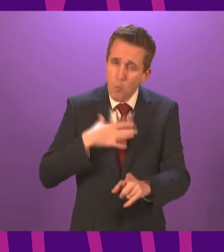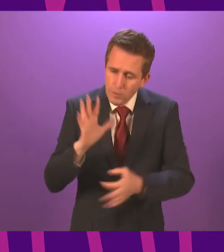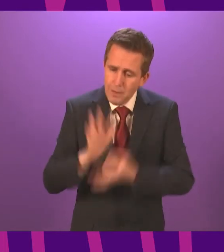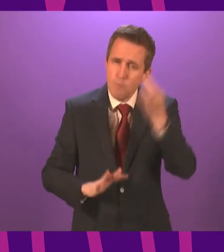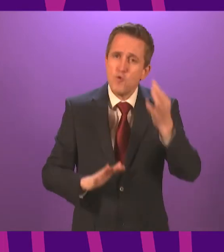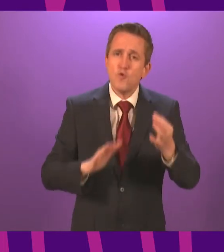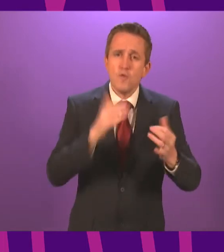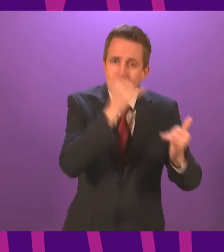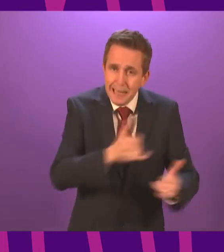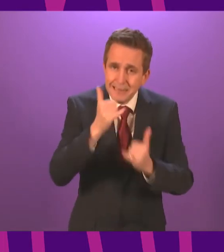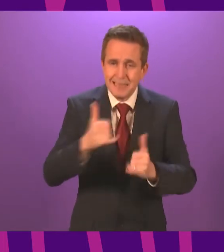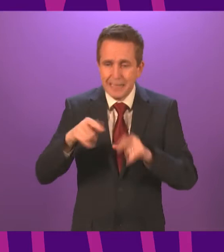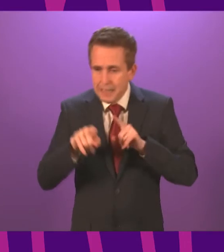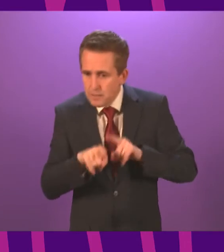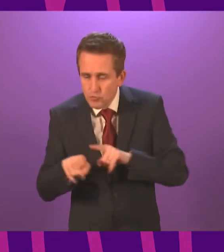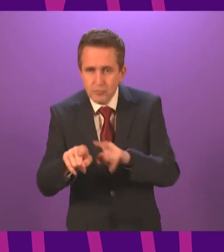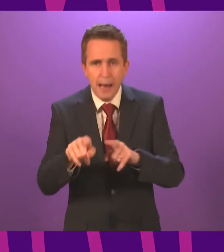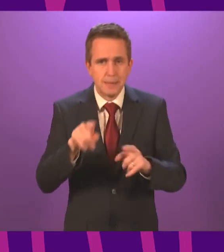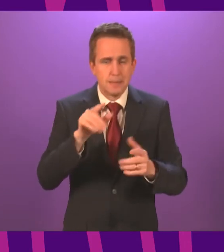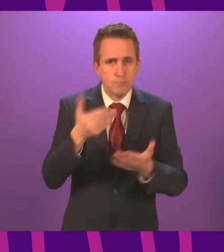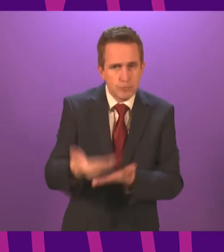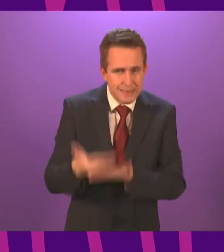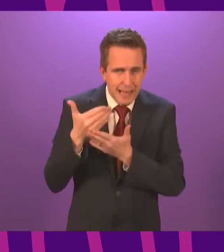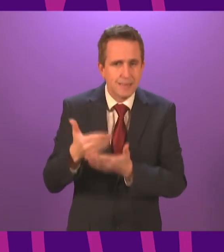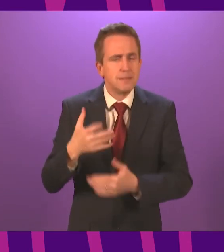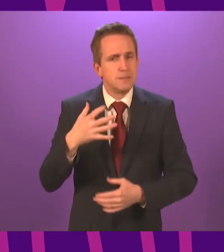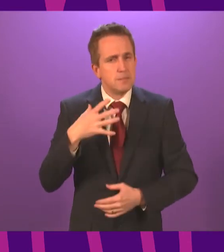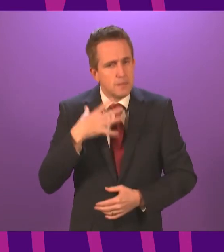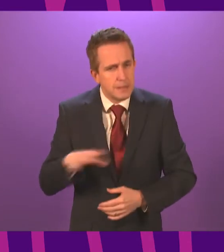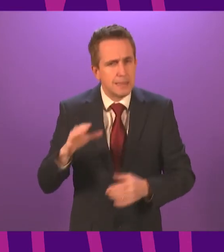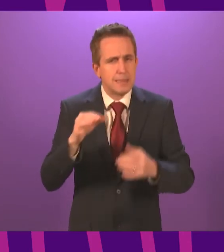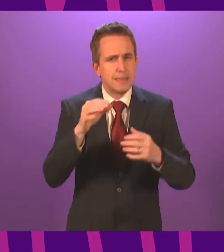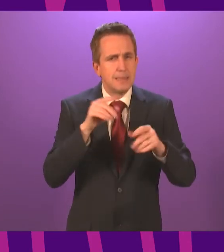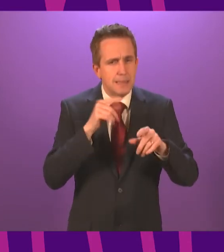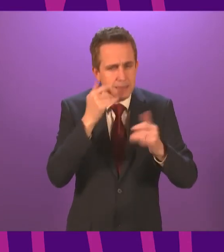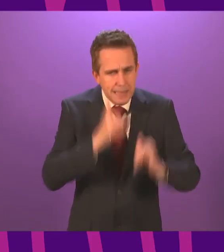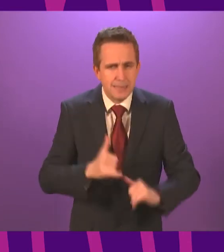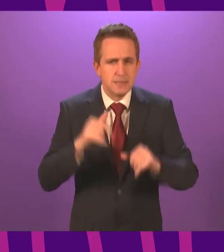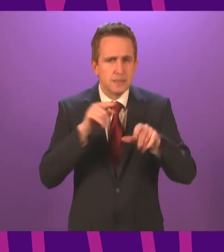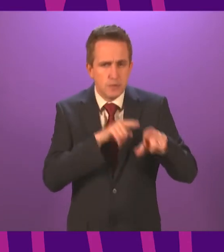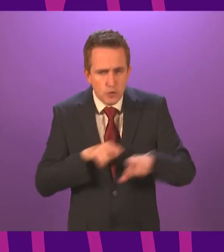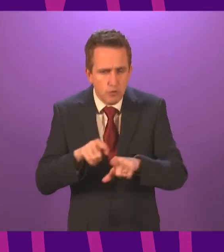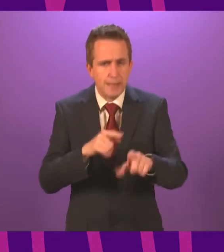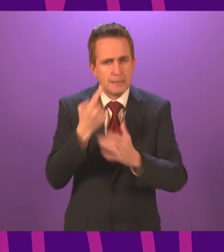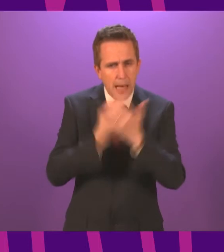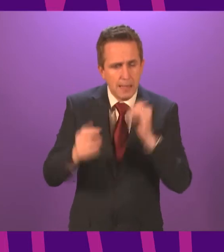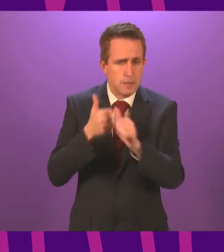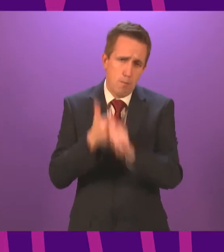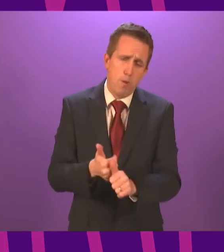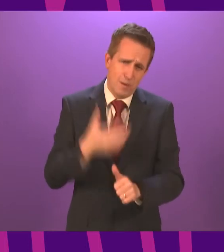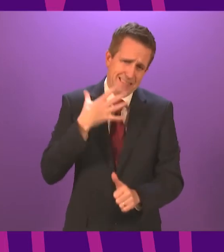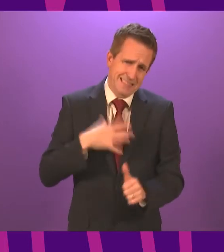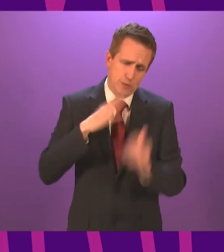system, absolutely. We need to recognise the need to improve all elements of test, trace, isolate and support. But I